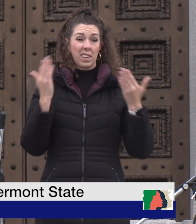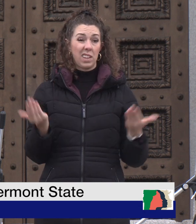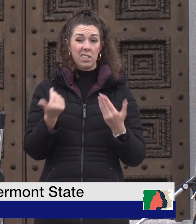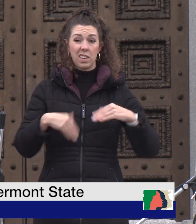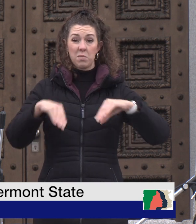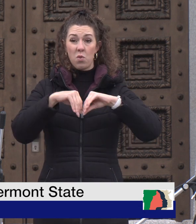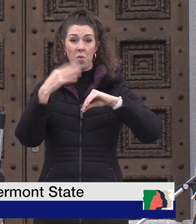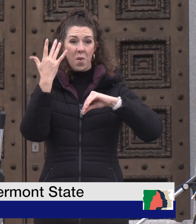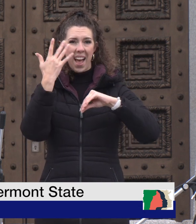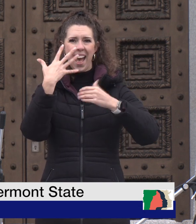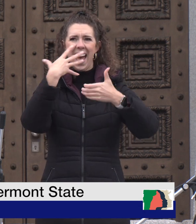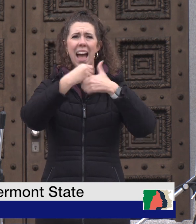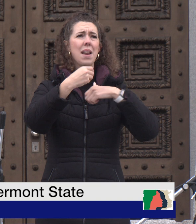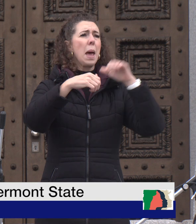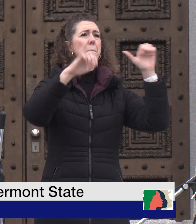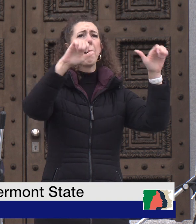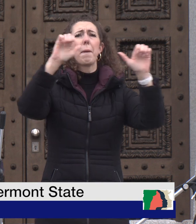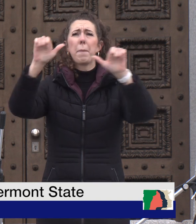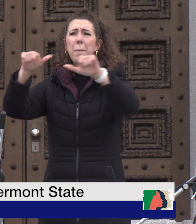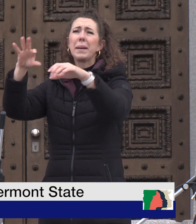they're out knocking on doors.